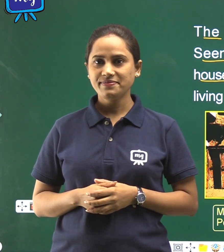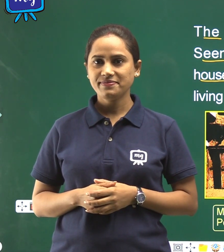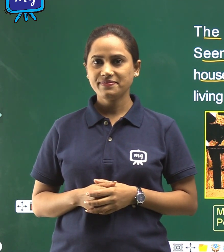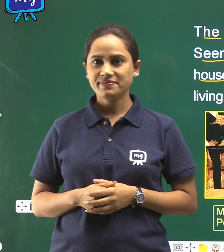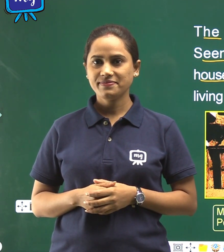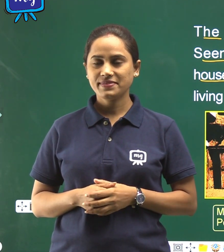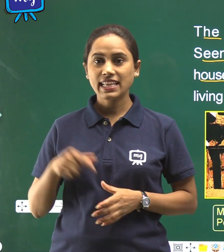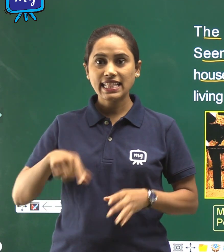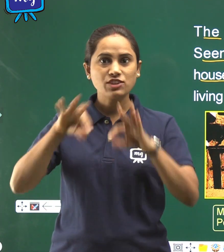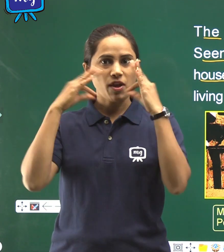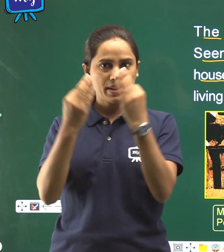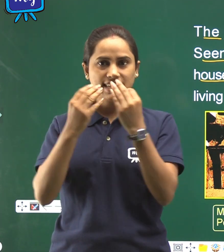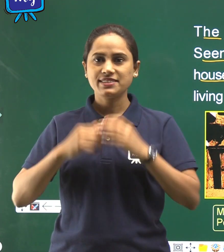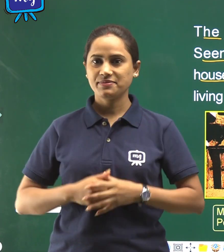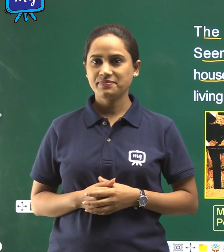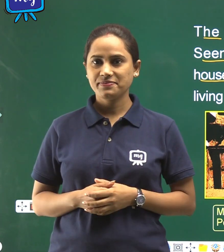These families